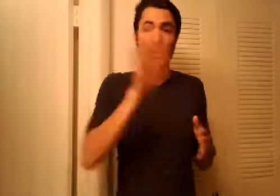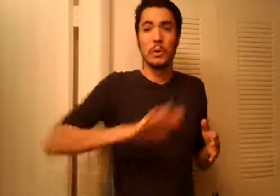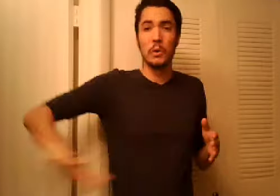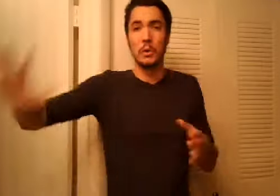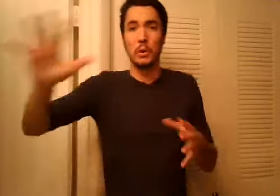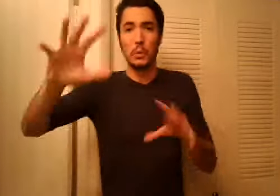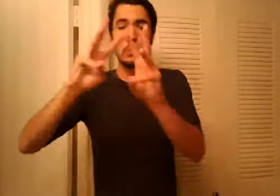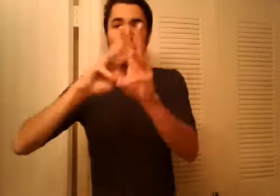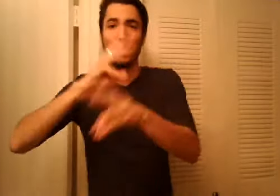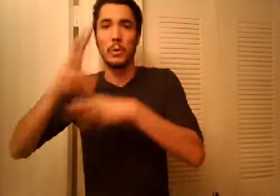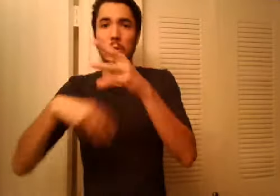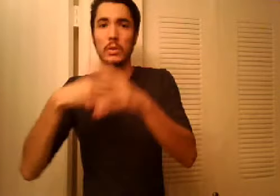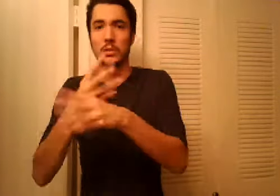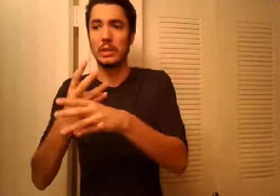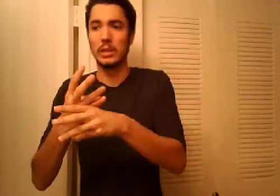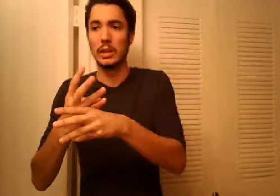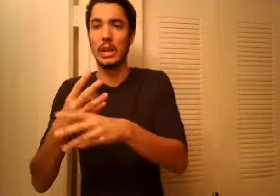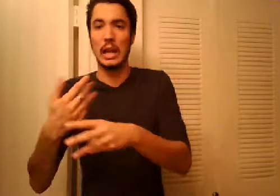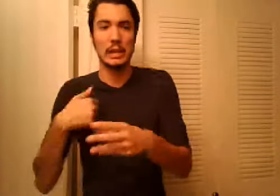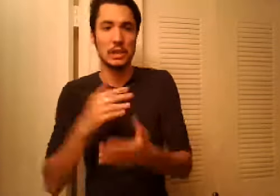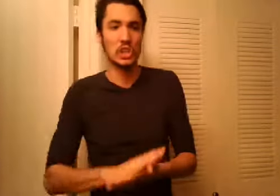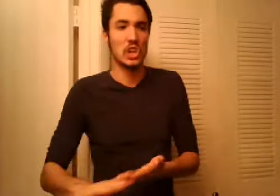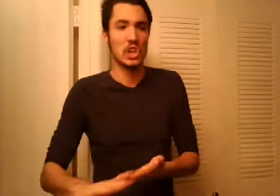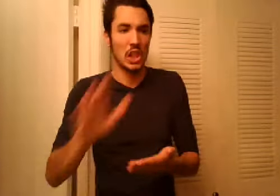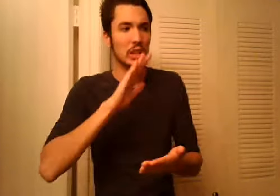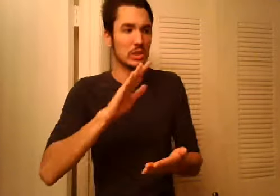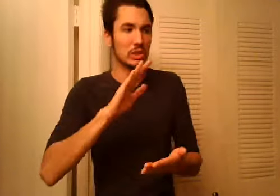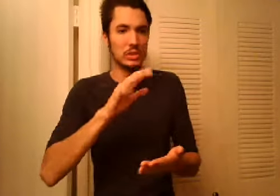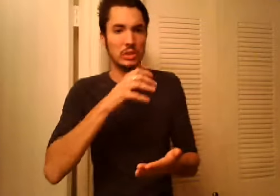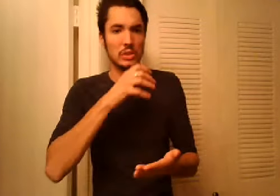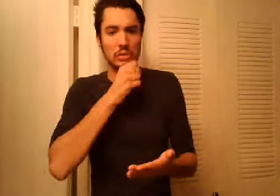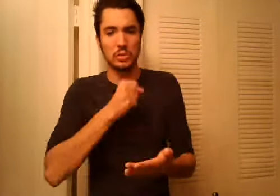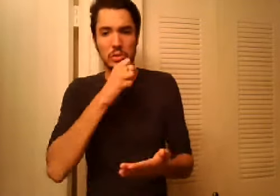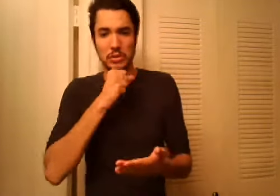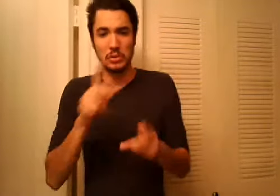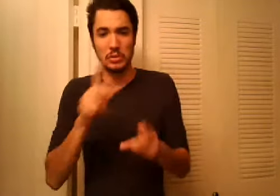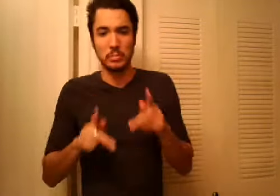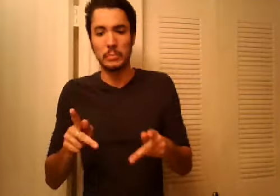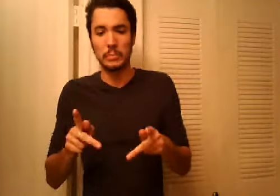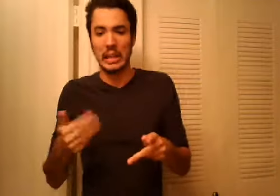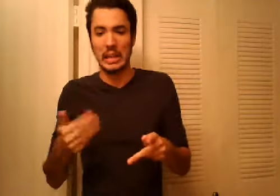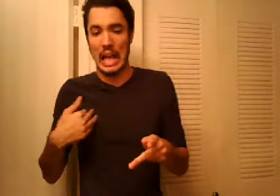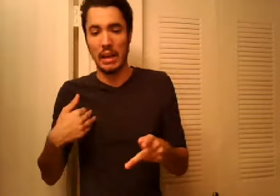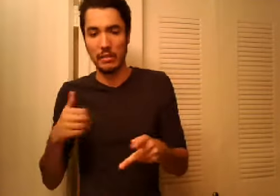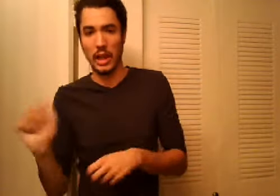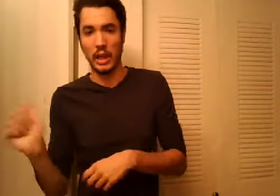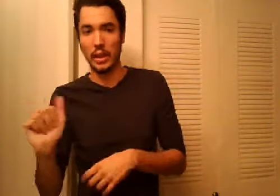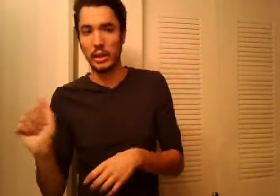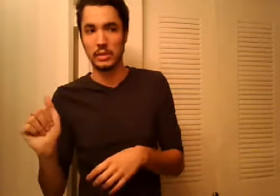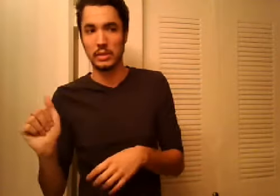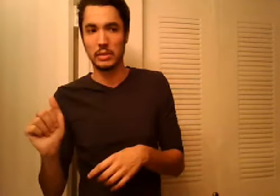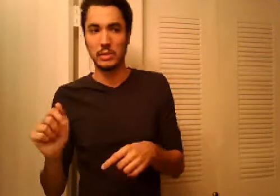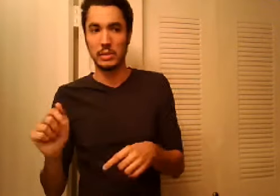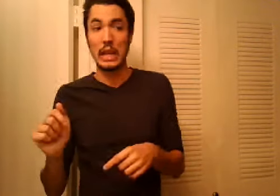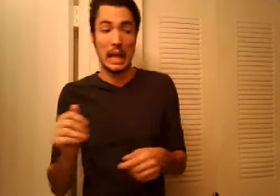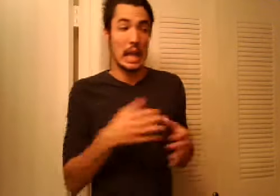has college-age people doing athletics and universities, and they are not associated. Right? In